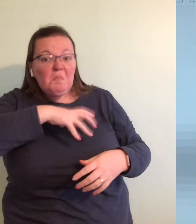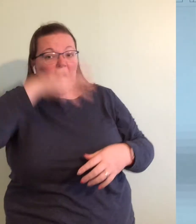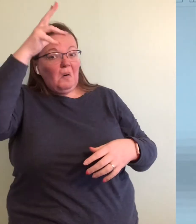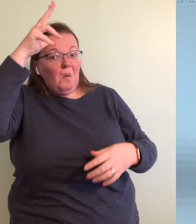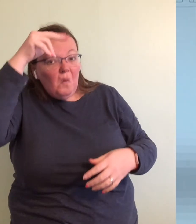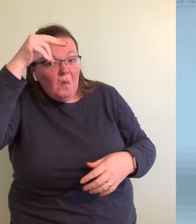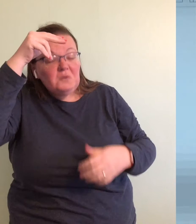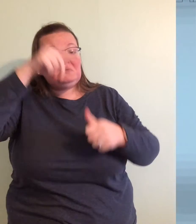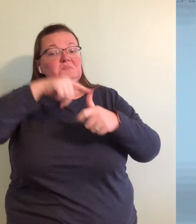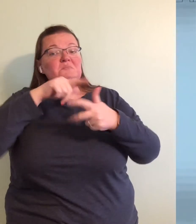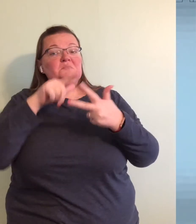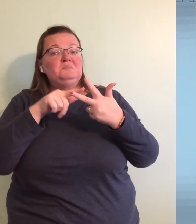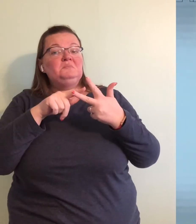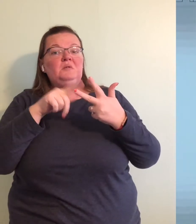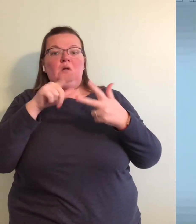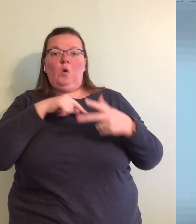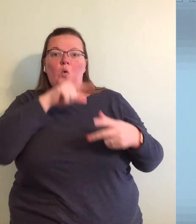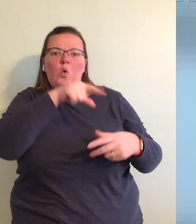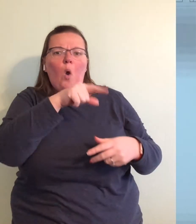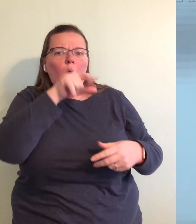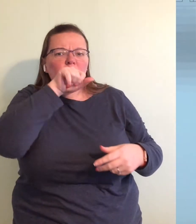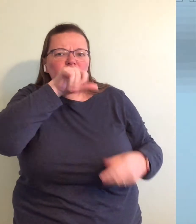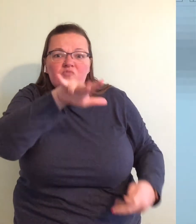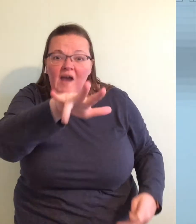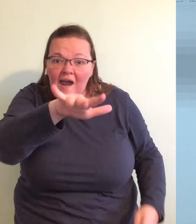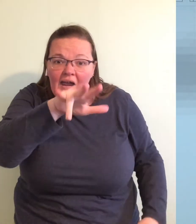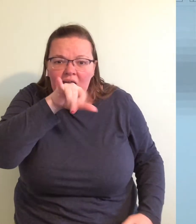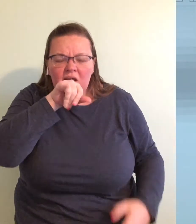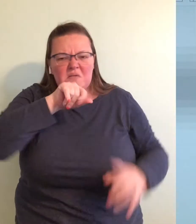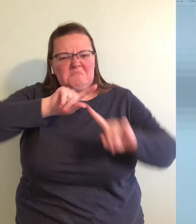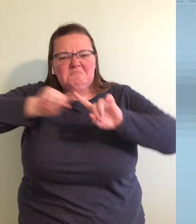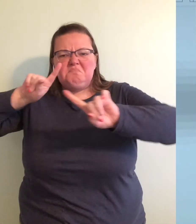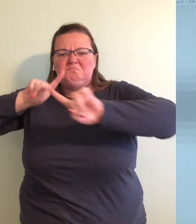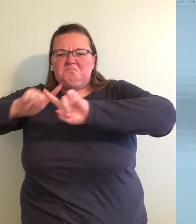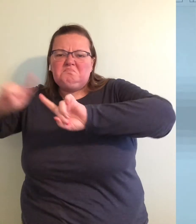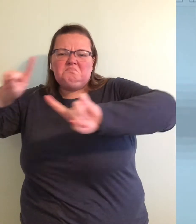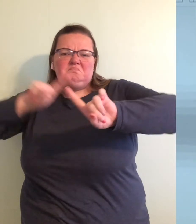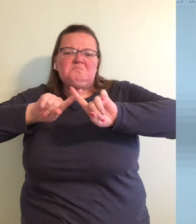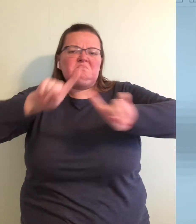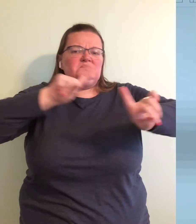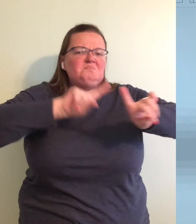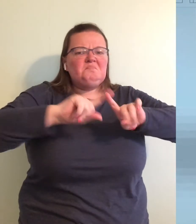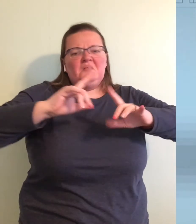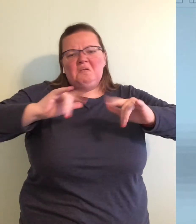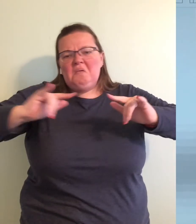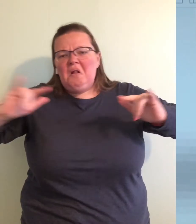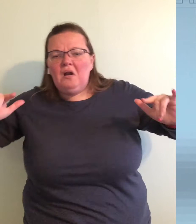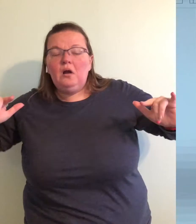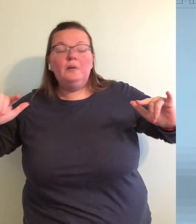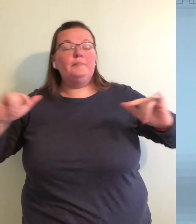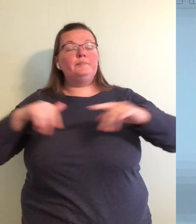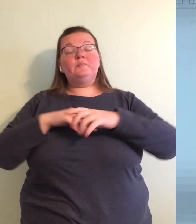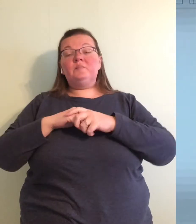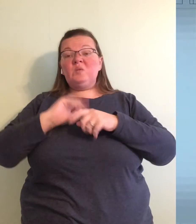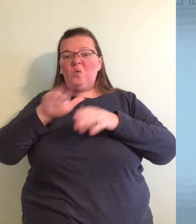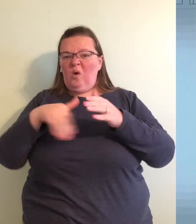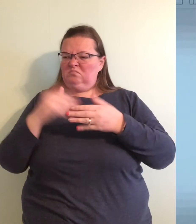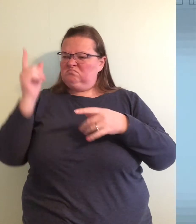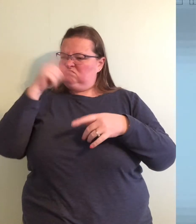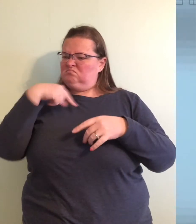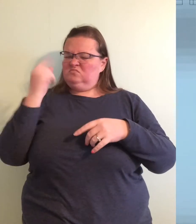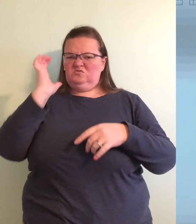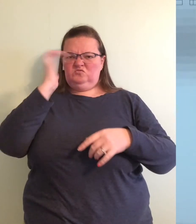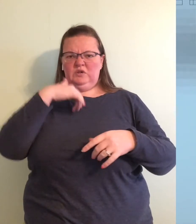winged horse and a long, lithe creature that Edmund took to be a dragon. They all looked so strange, standing there